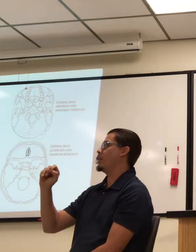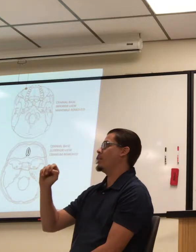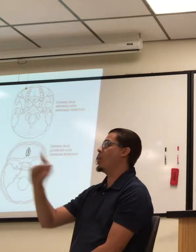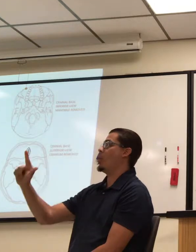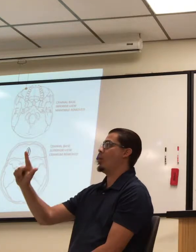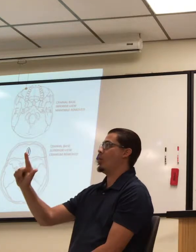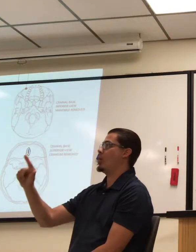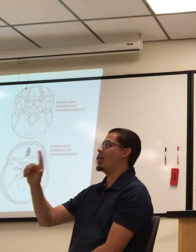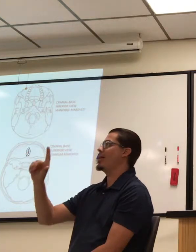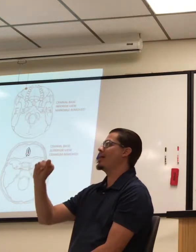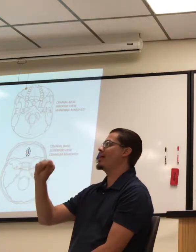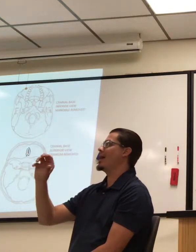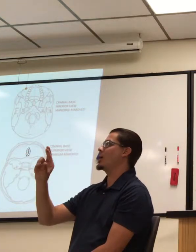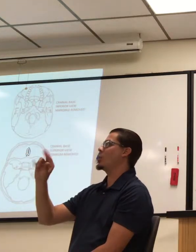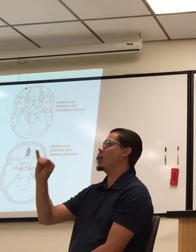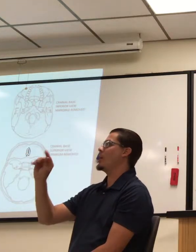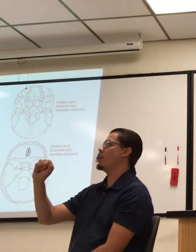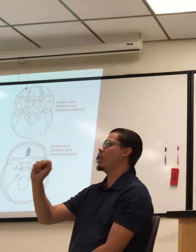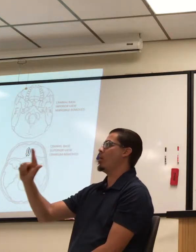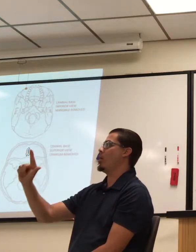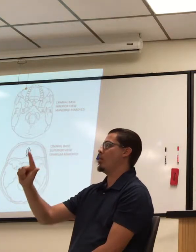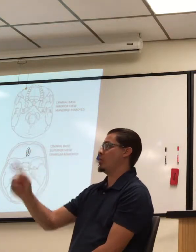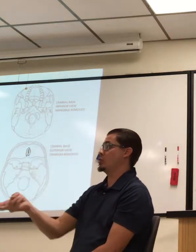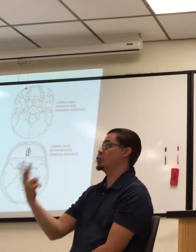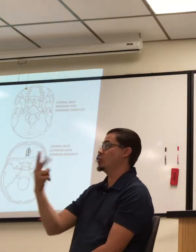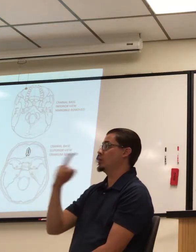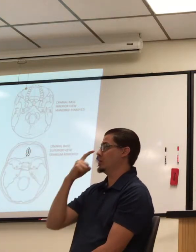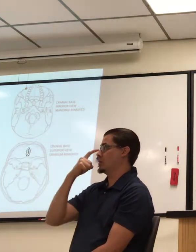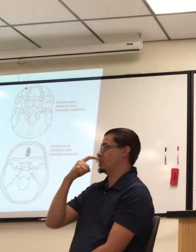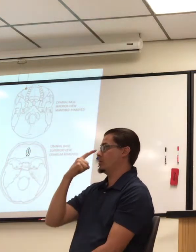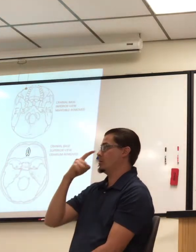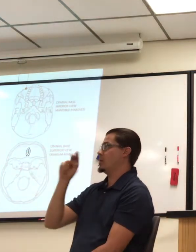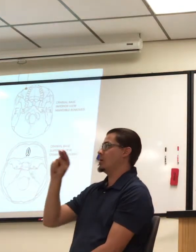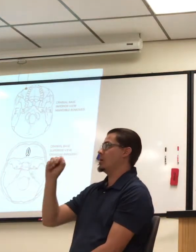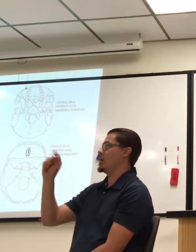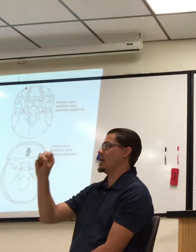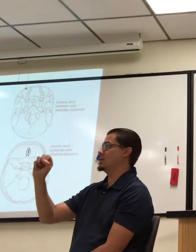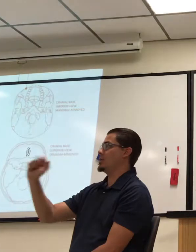Got two of those. Nasal bones.